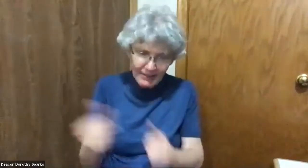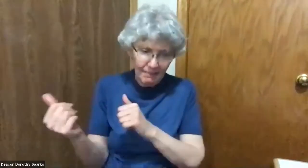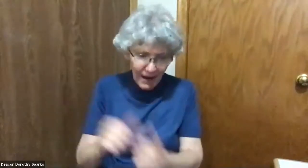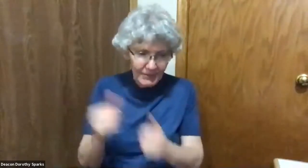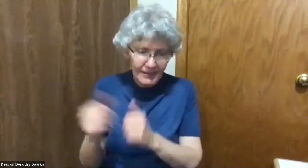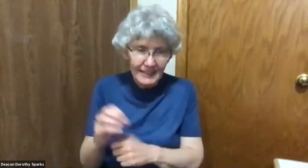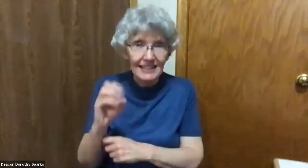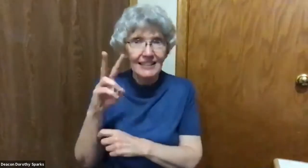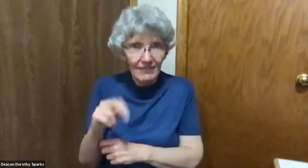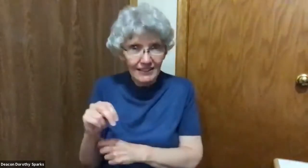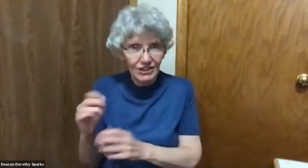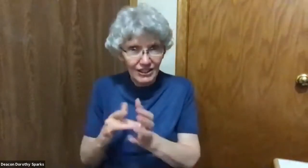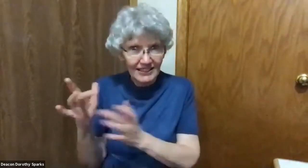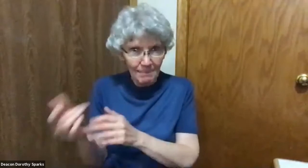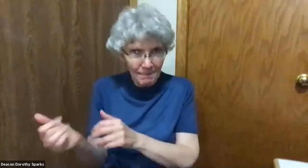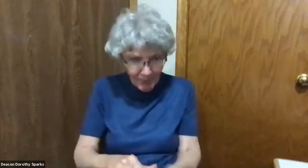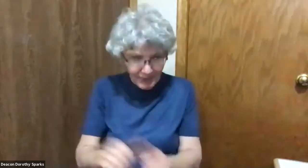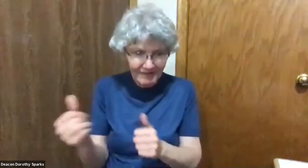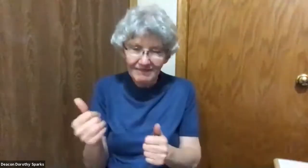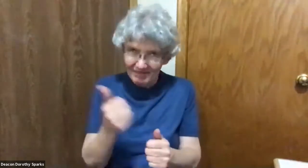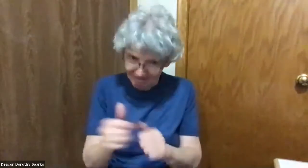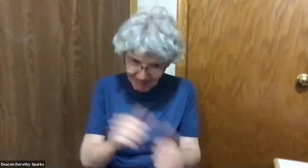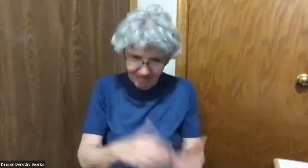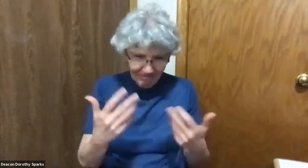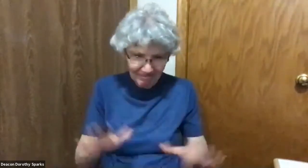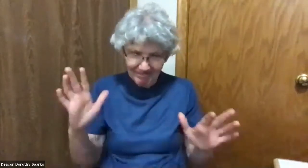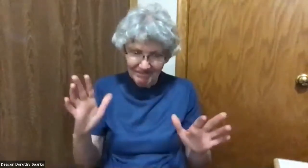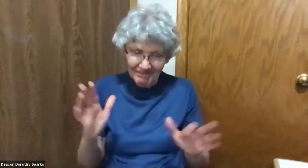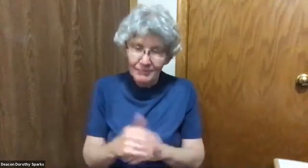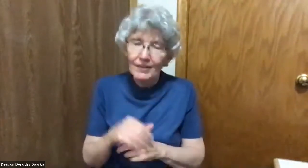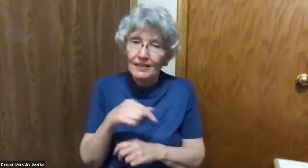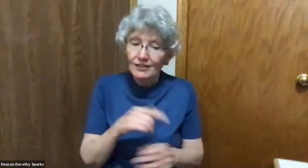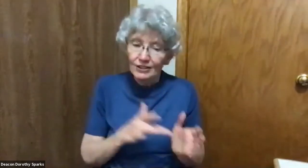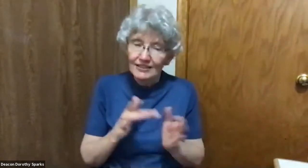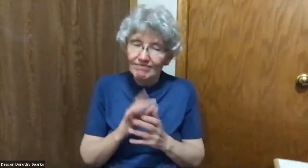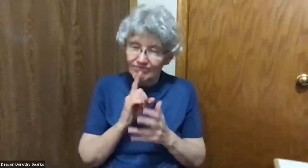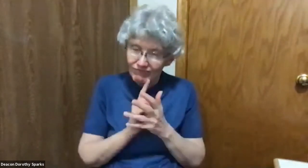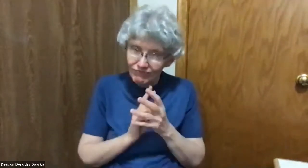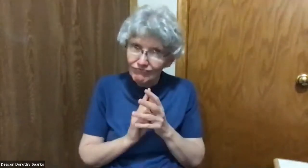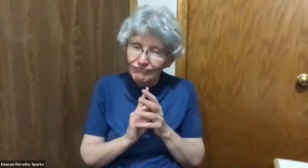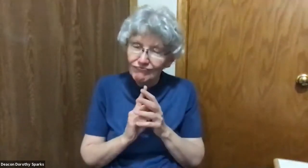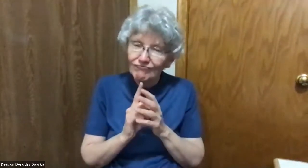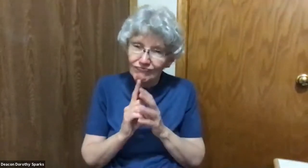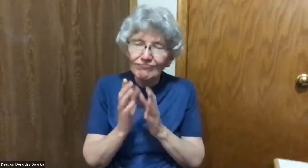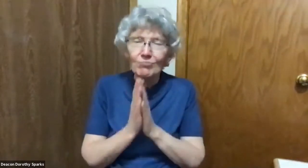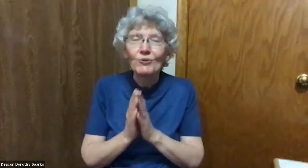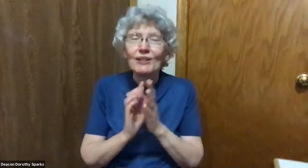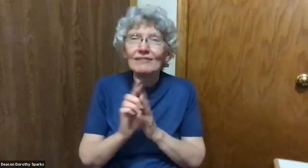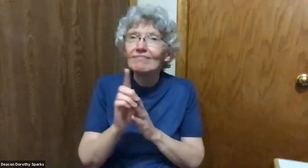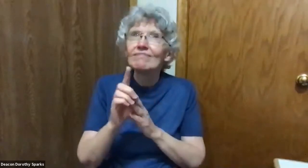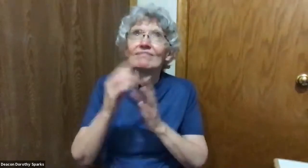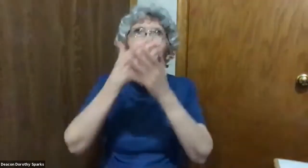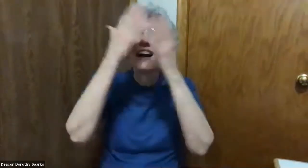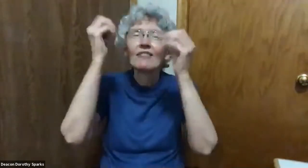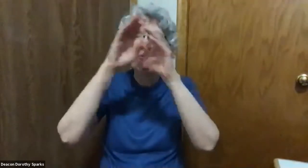While everyone else was being baptized, Jesus himself was baptized. Then as he